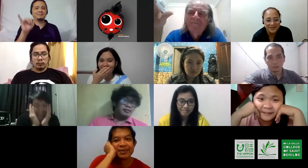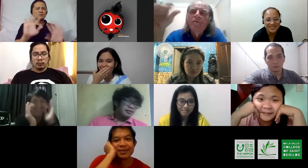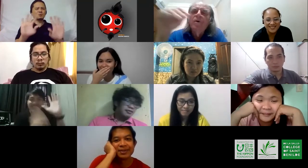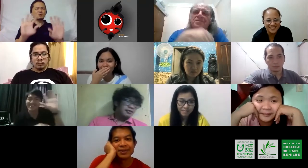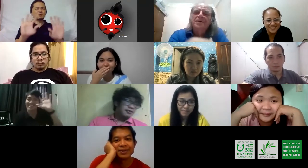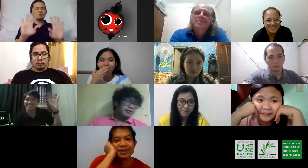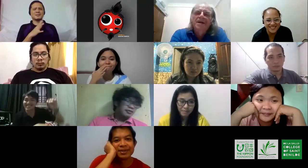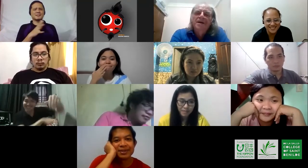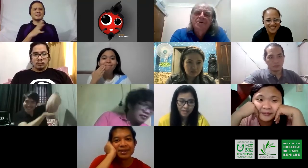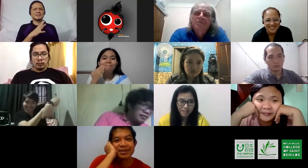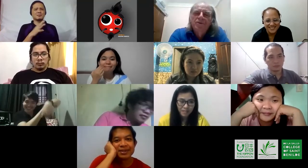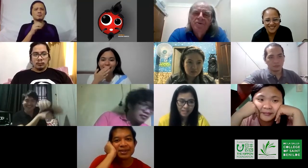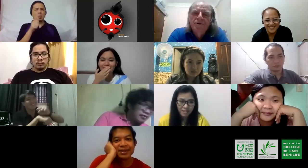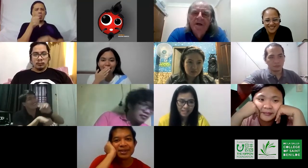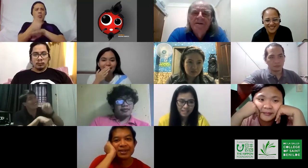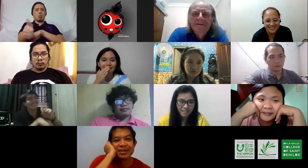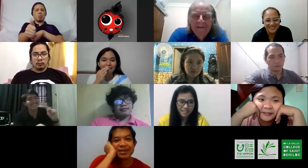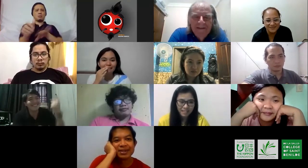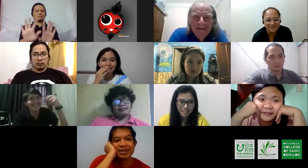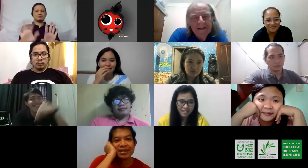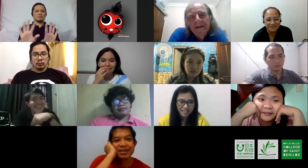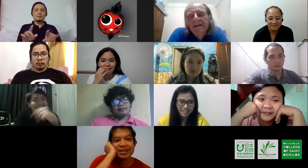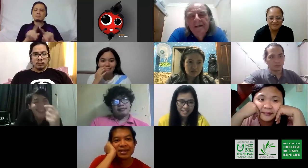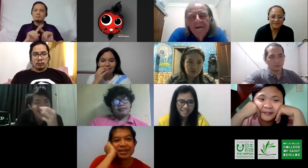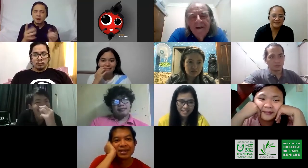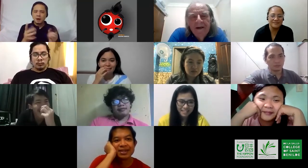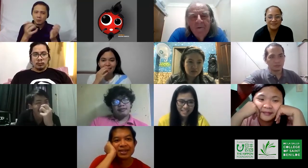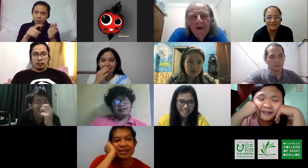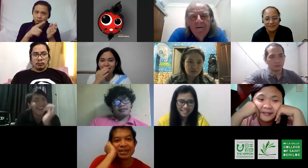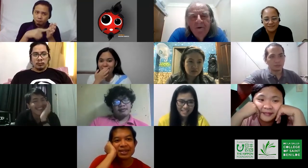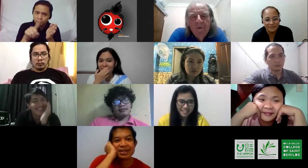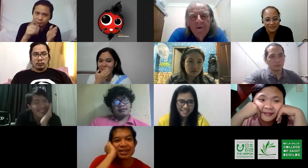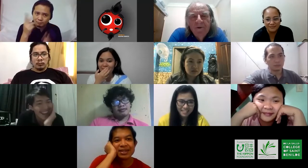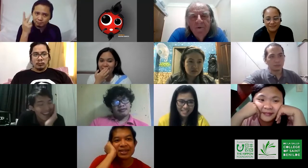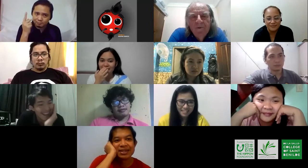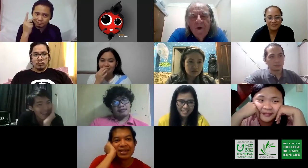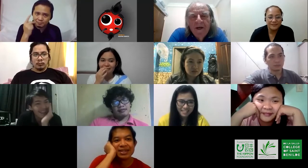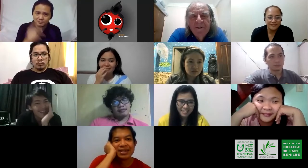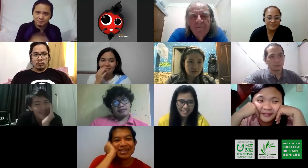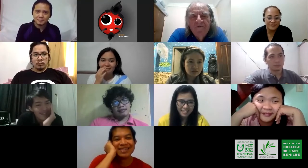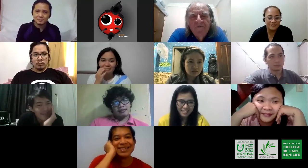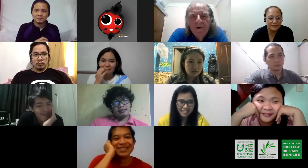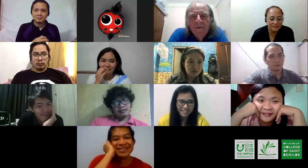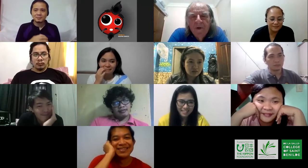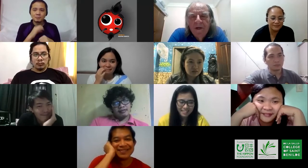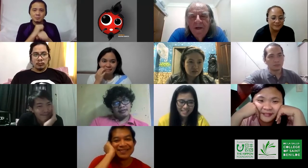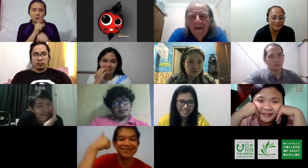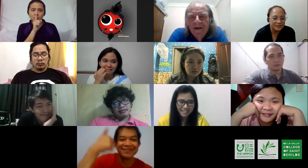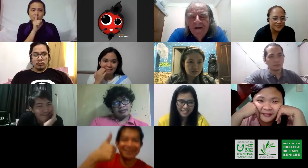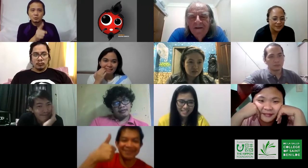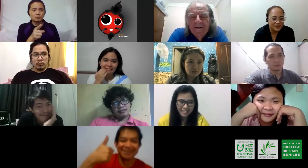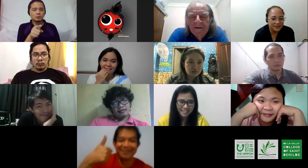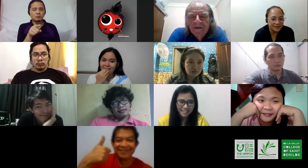watched it, but I just want to check. Okay, I want everyone to watch it before we discuss it.